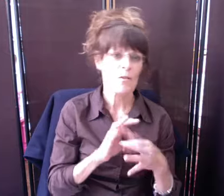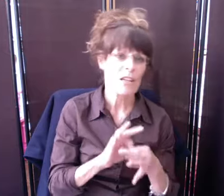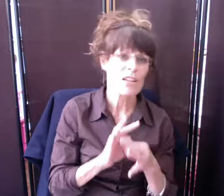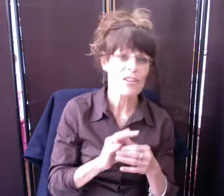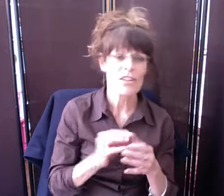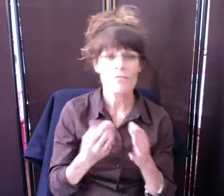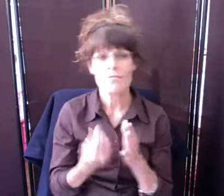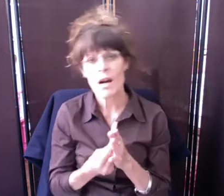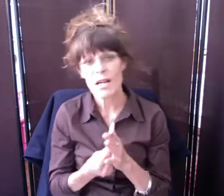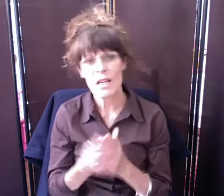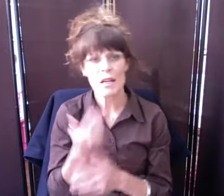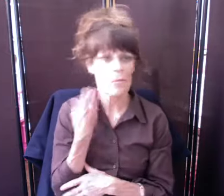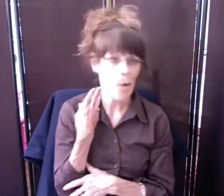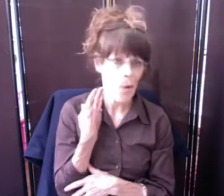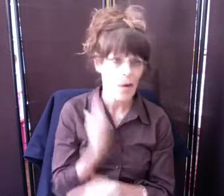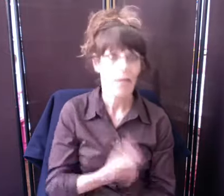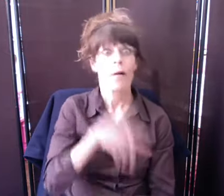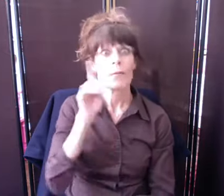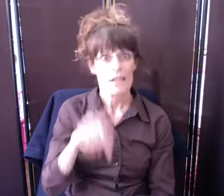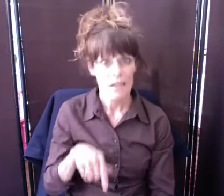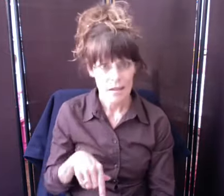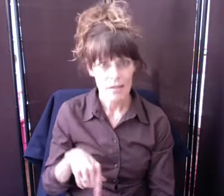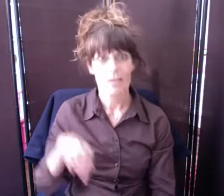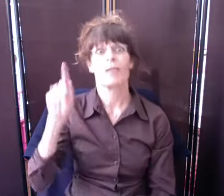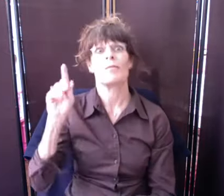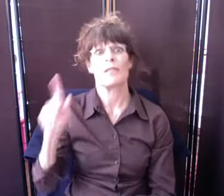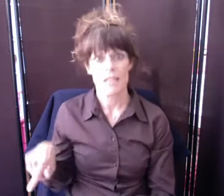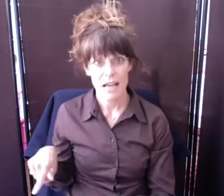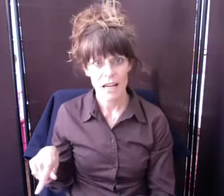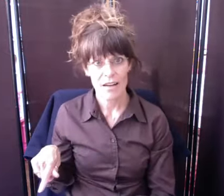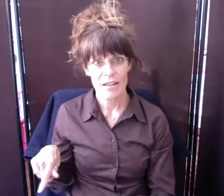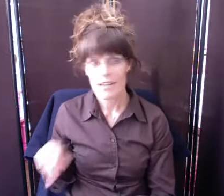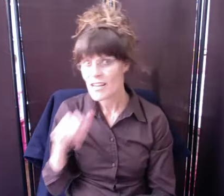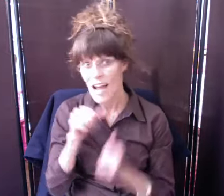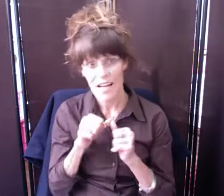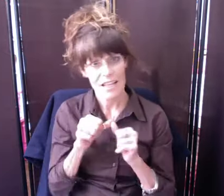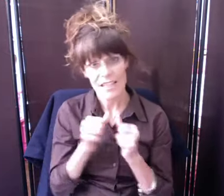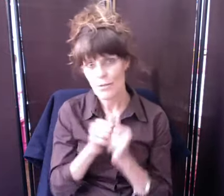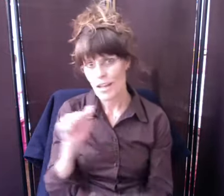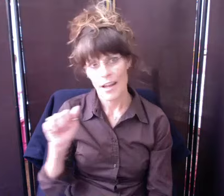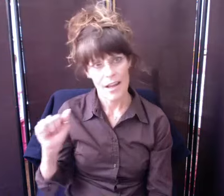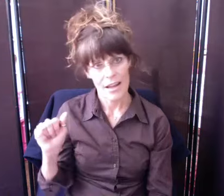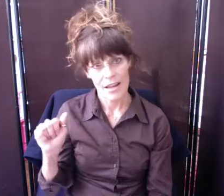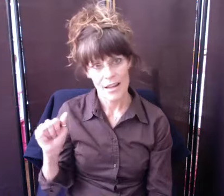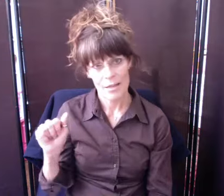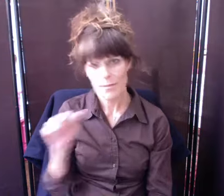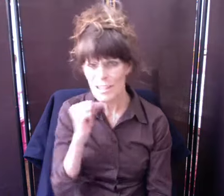and down relationship with AA, but I don't see that it's me. And by the time